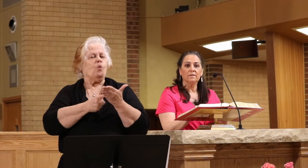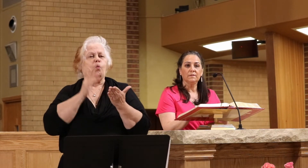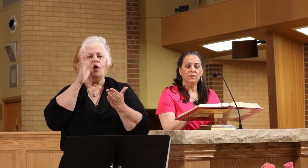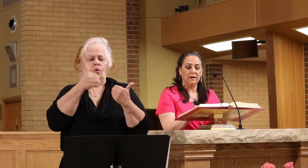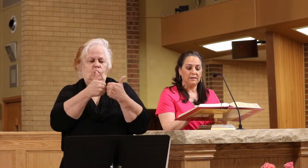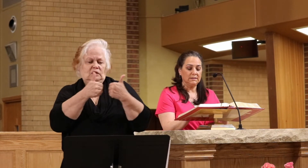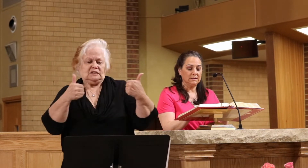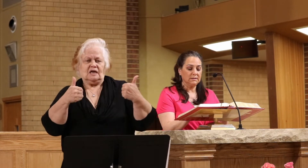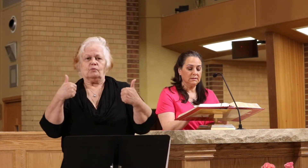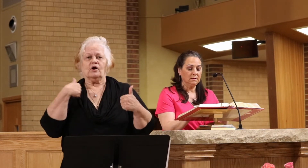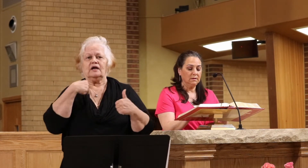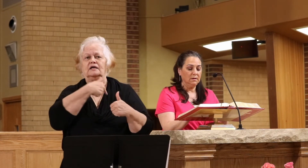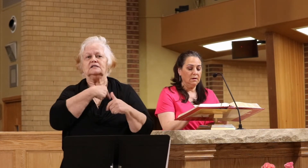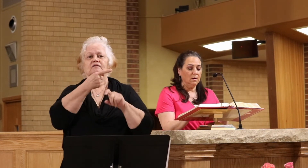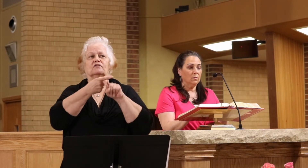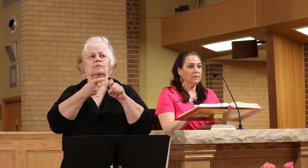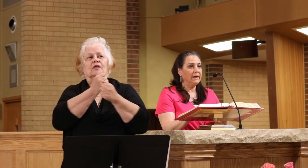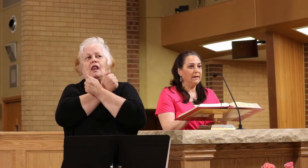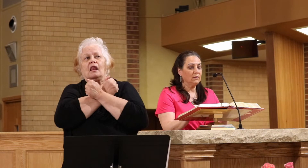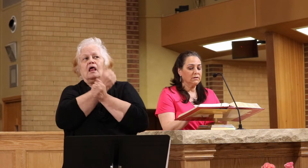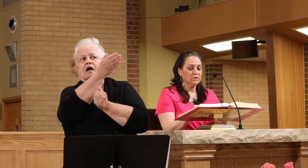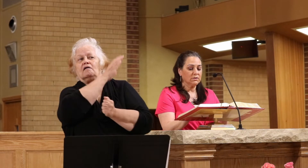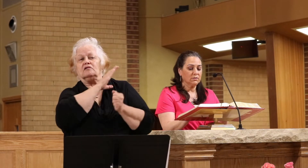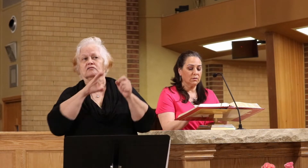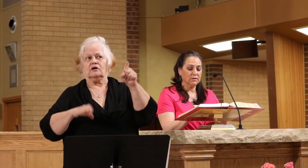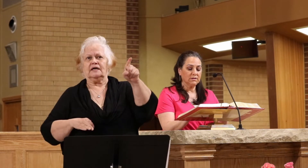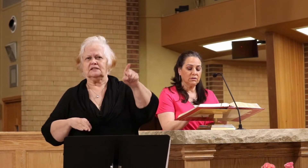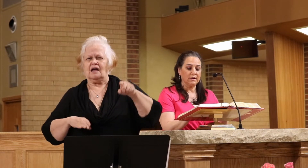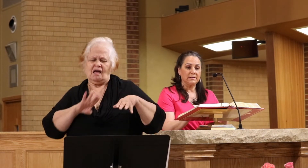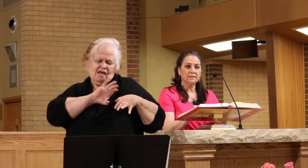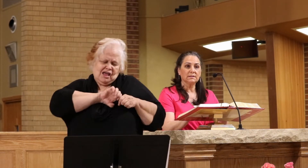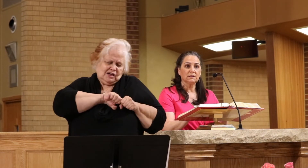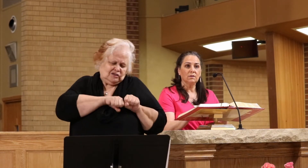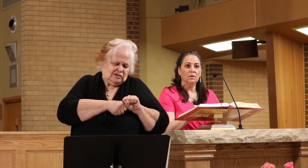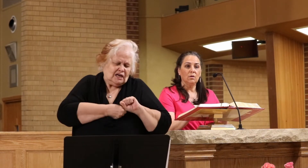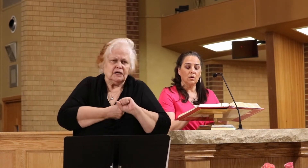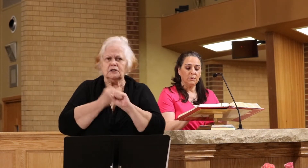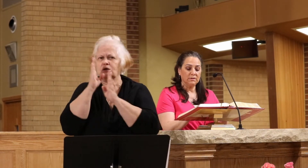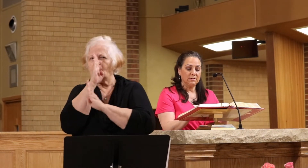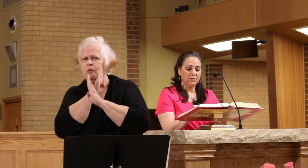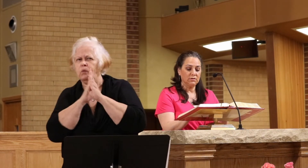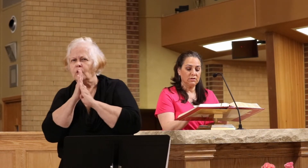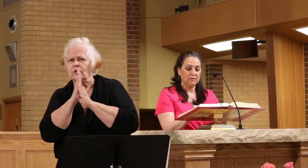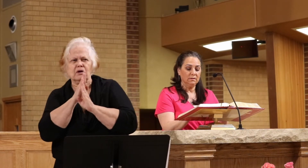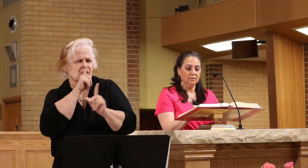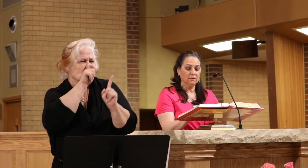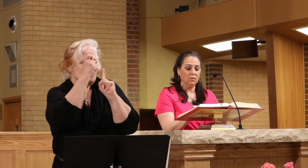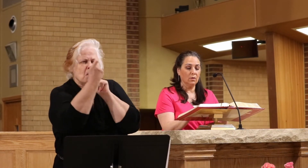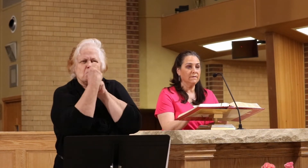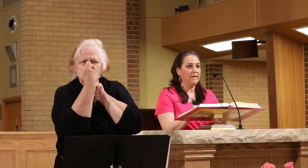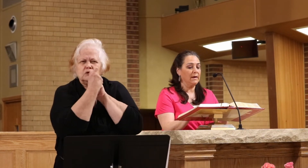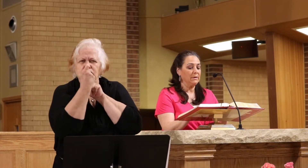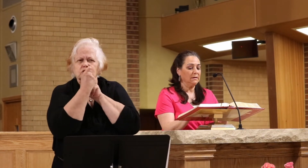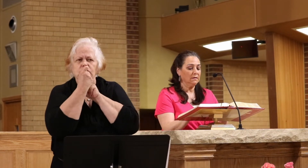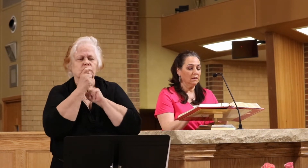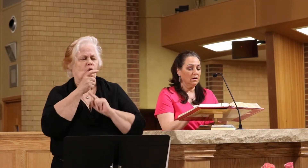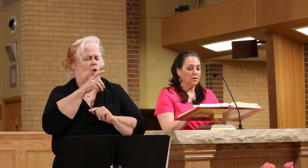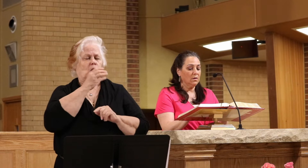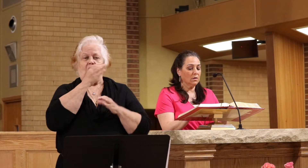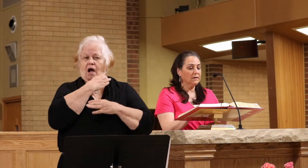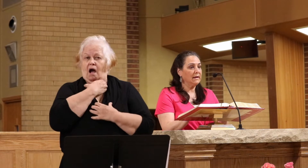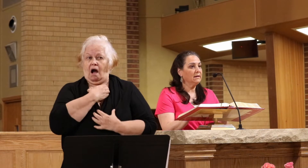from the love of Christ? Will anguish or distress or persecution or